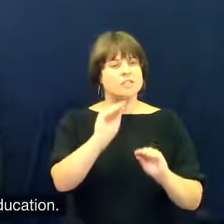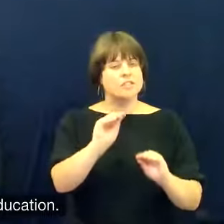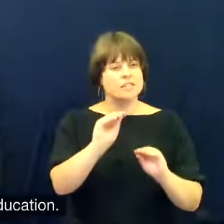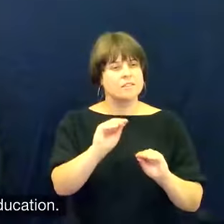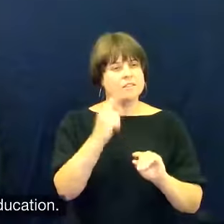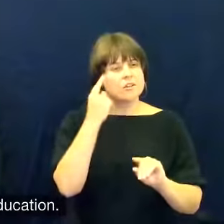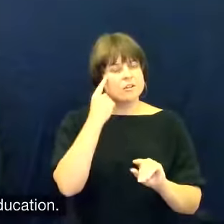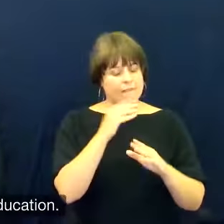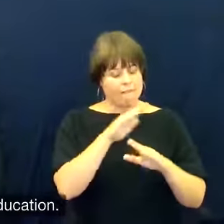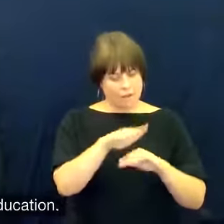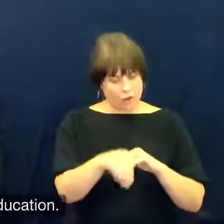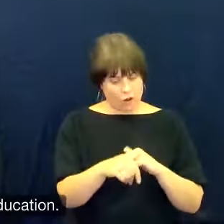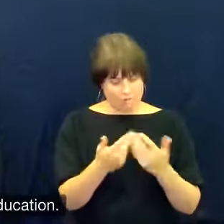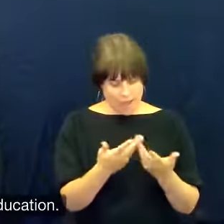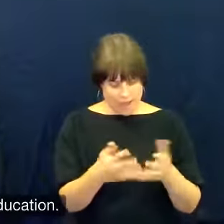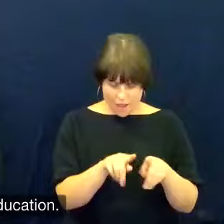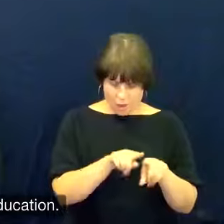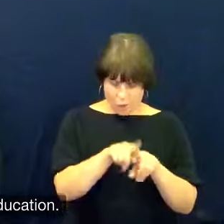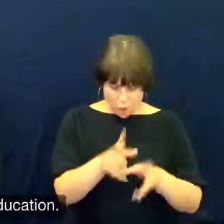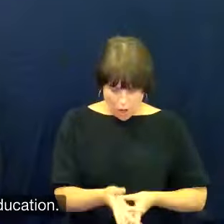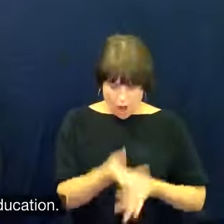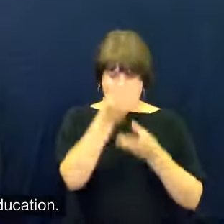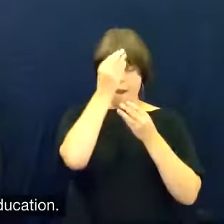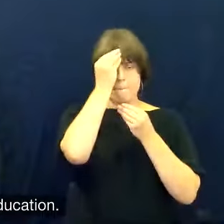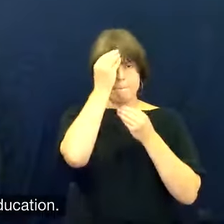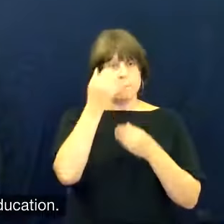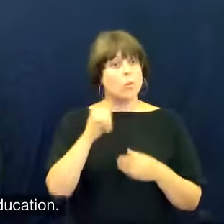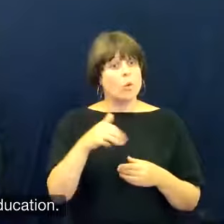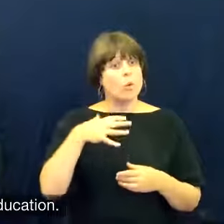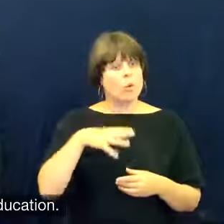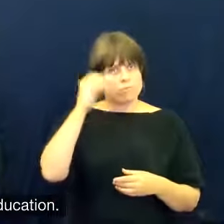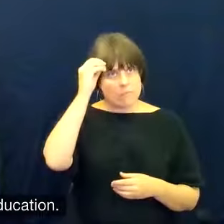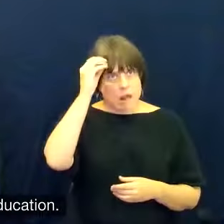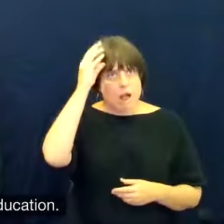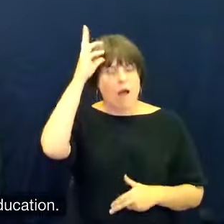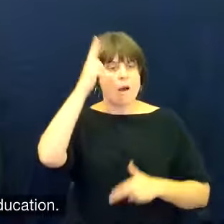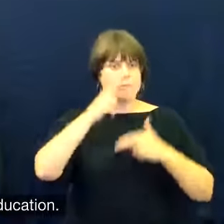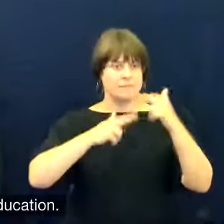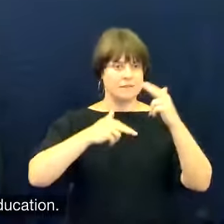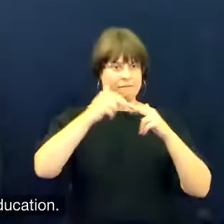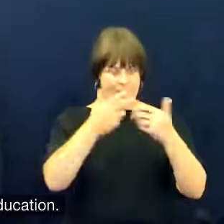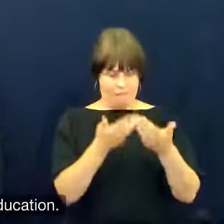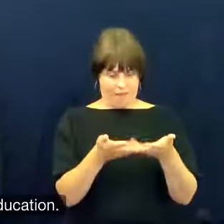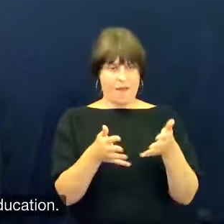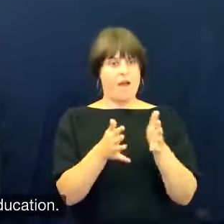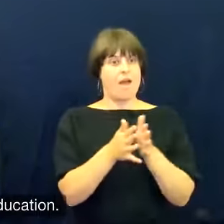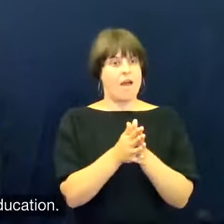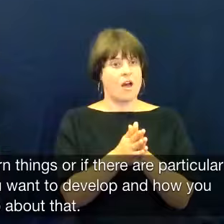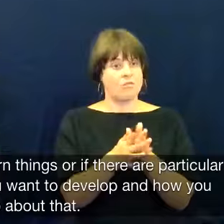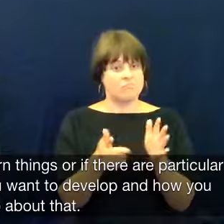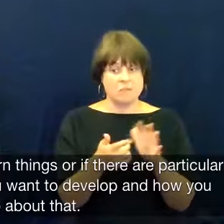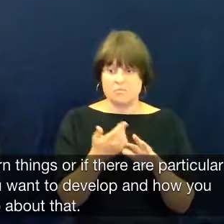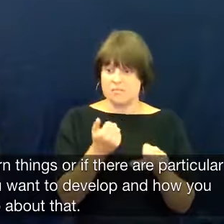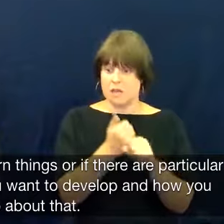there are particular skills or knowledge that you'll want to develop and how you might go about that, whether it's through